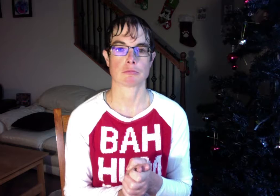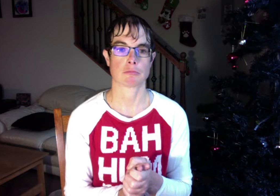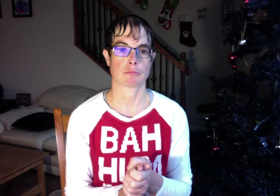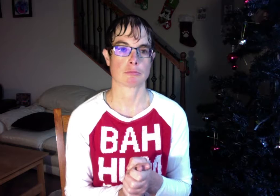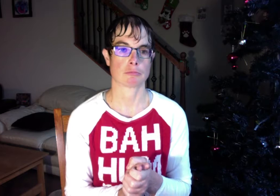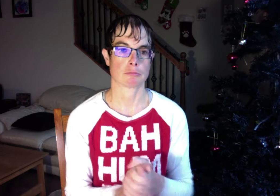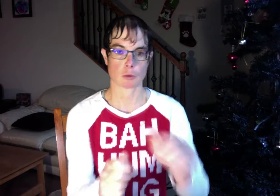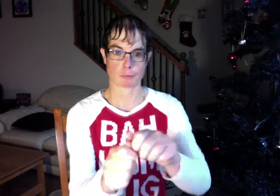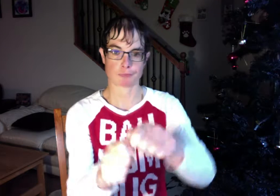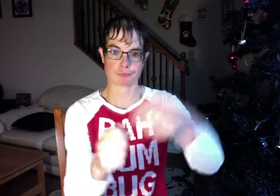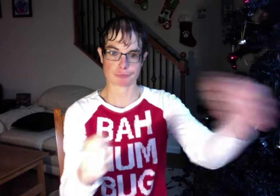evidence there.